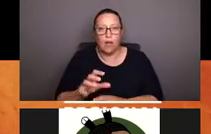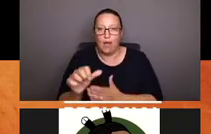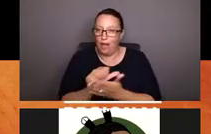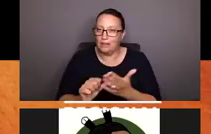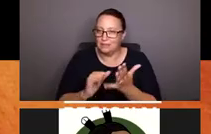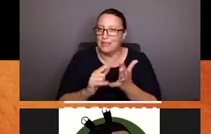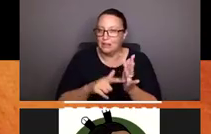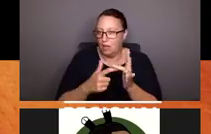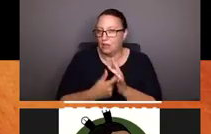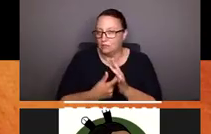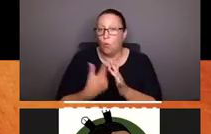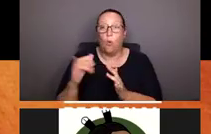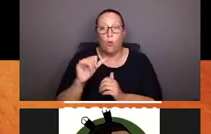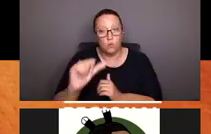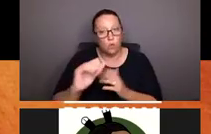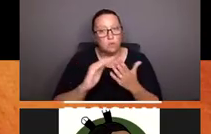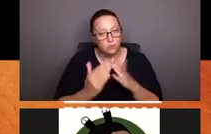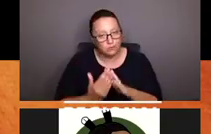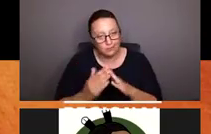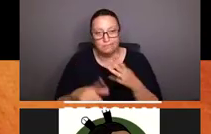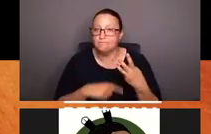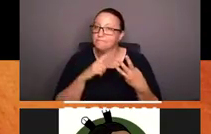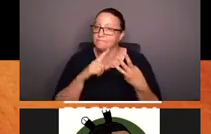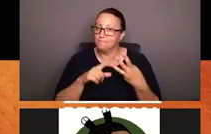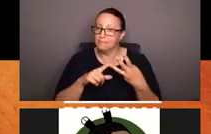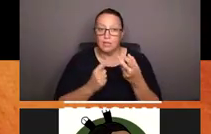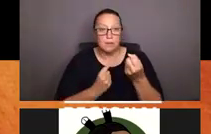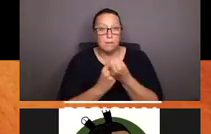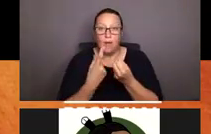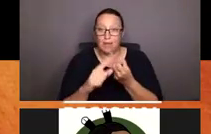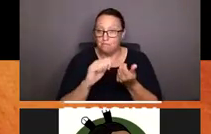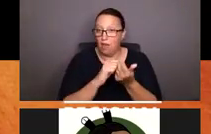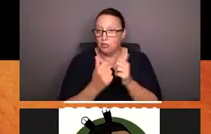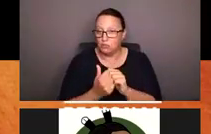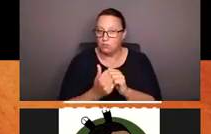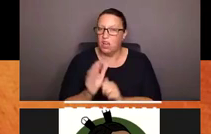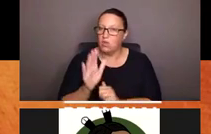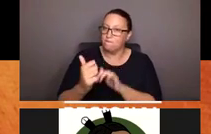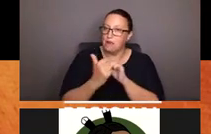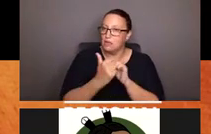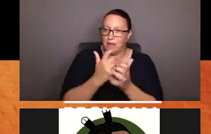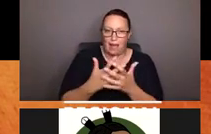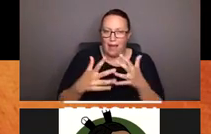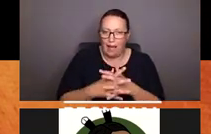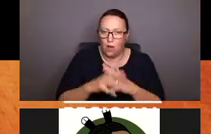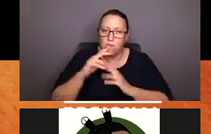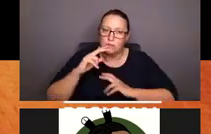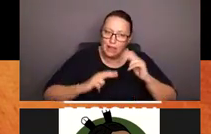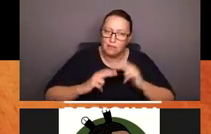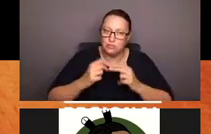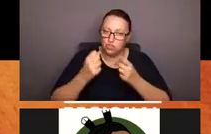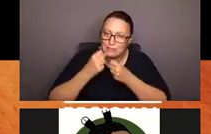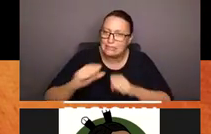Criterion 3, support and partnerships, asks you to describe how your fellowship will generate strategic,